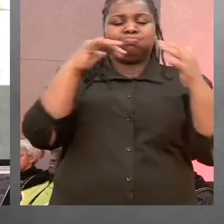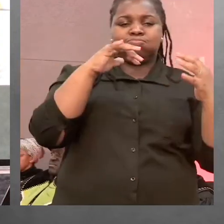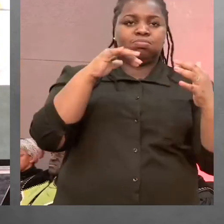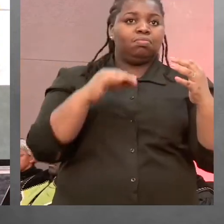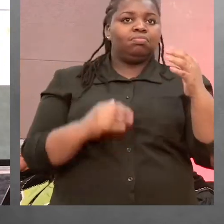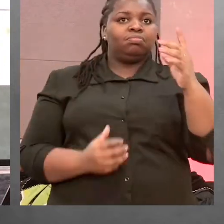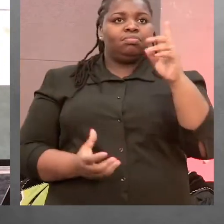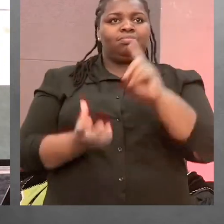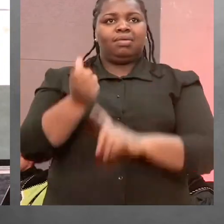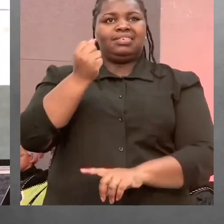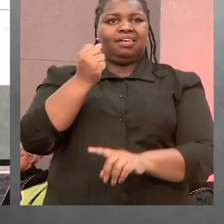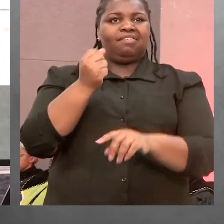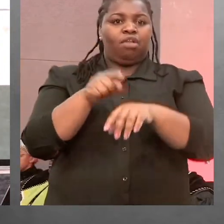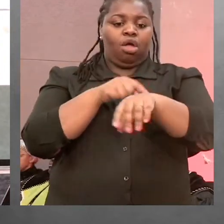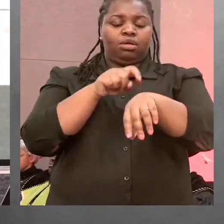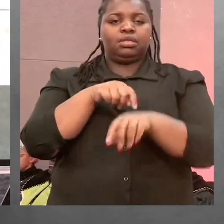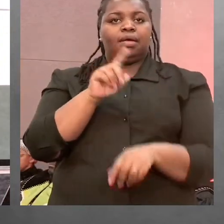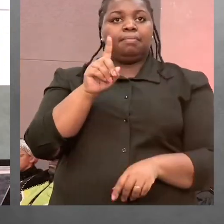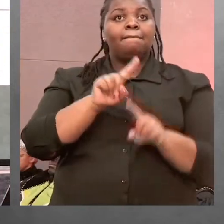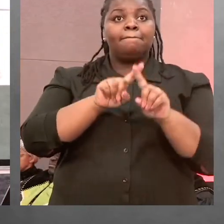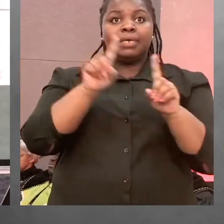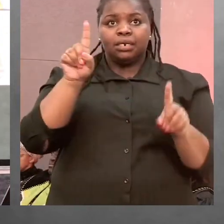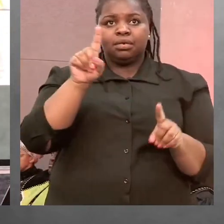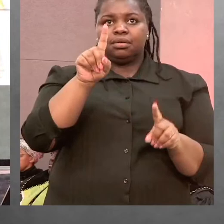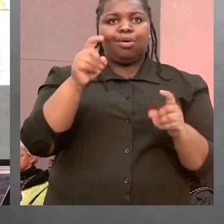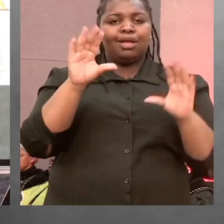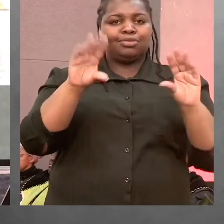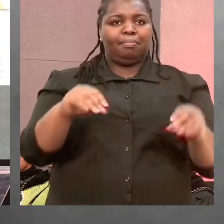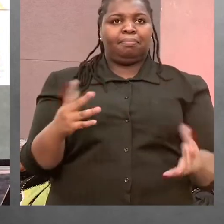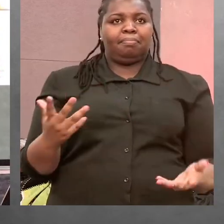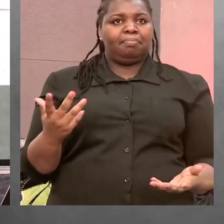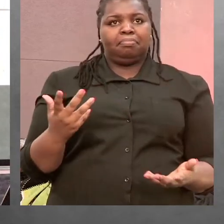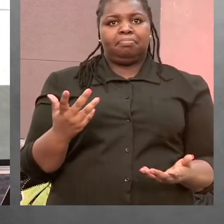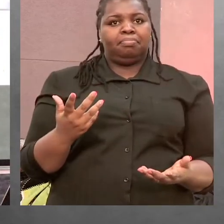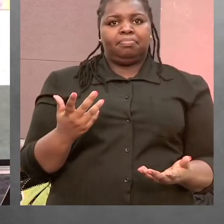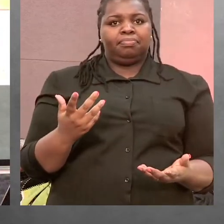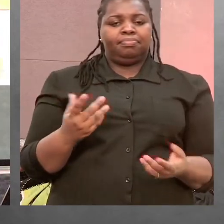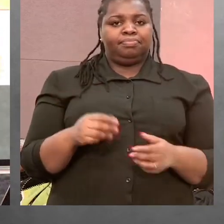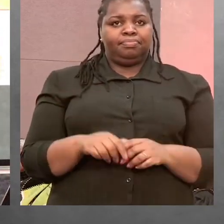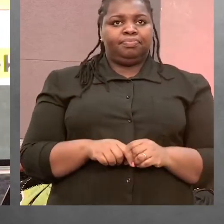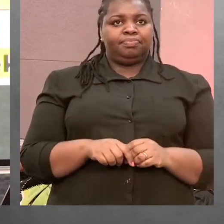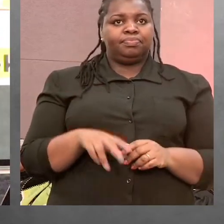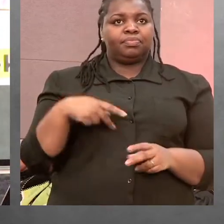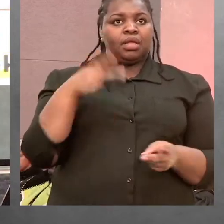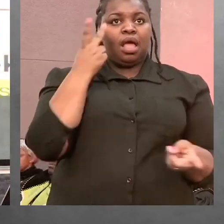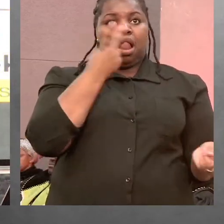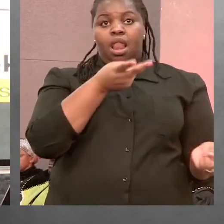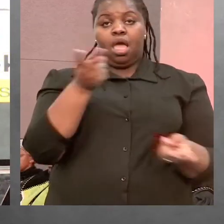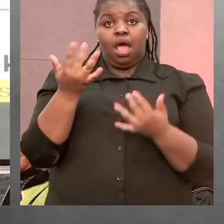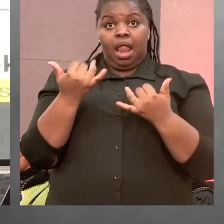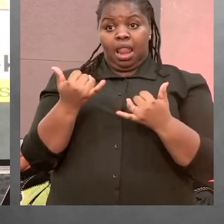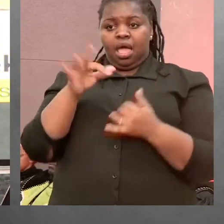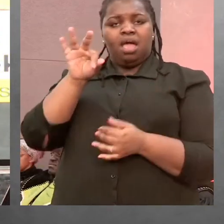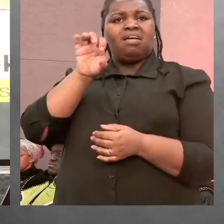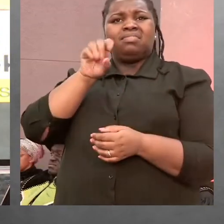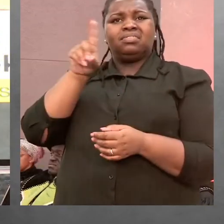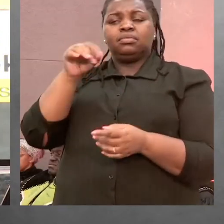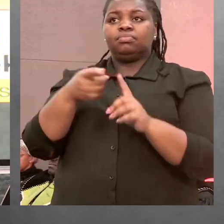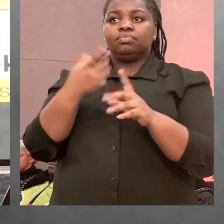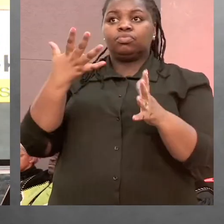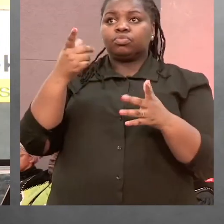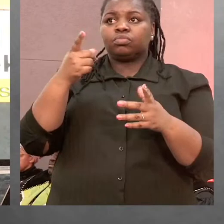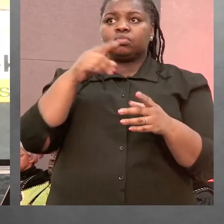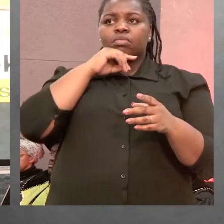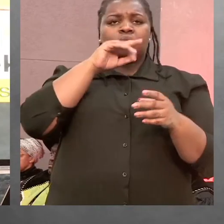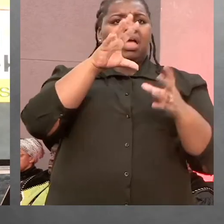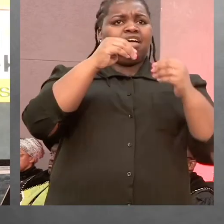achieve, but you cannot stop that fire. Look, where is feudalism? Where is slavery? Where